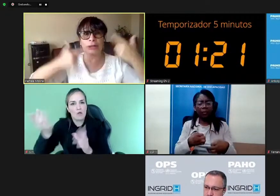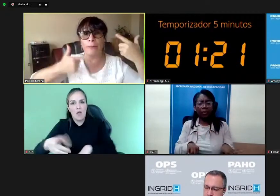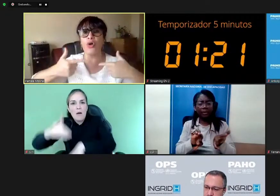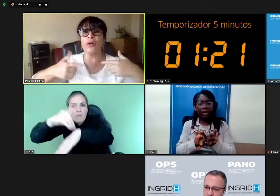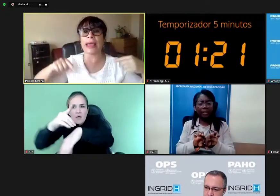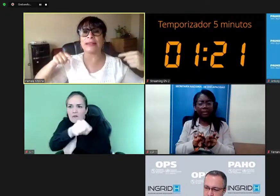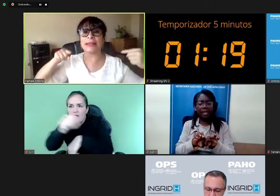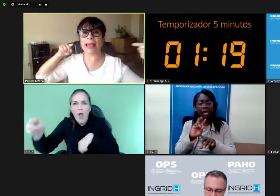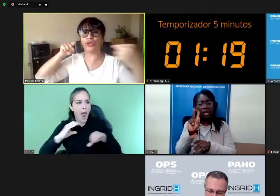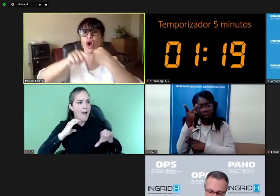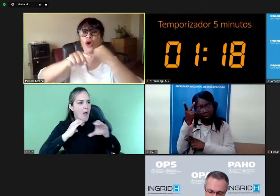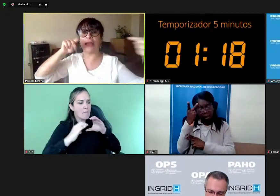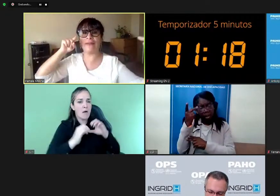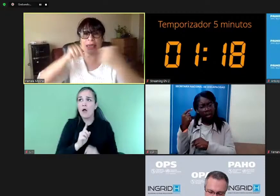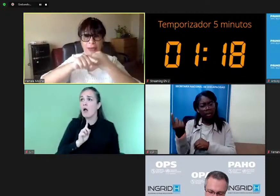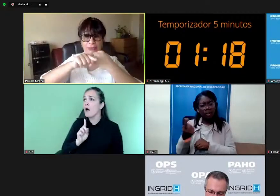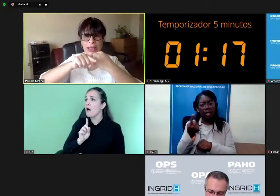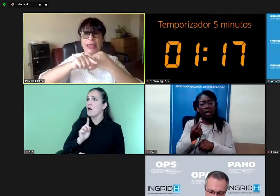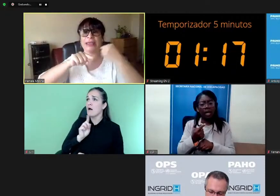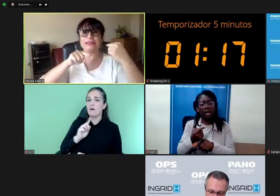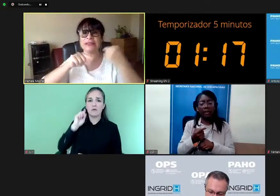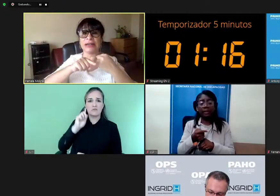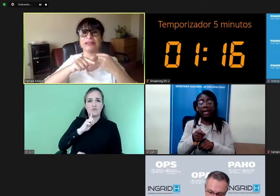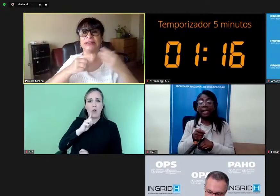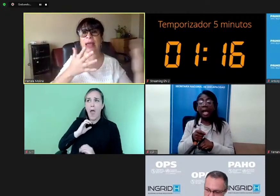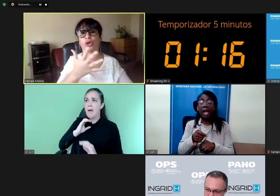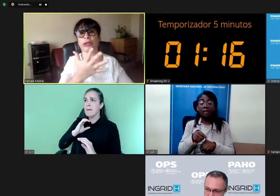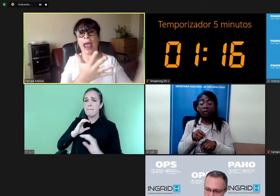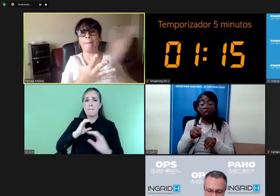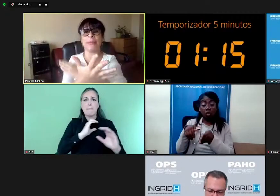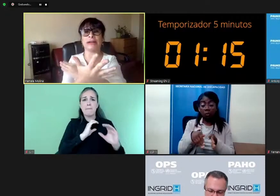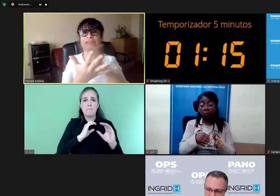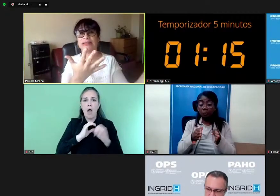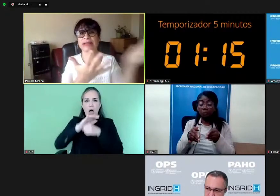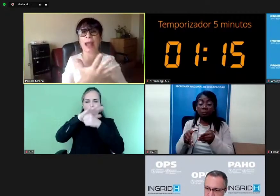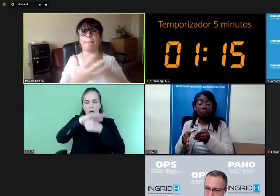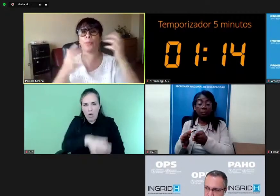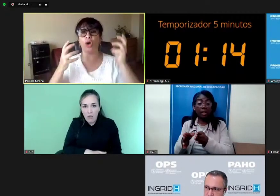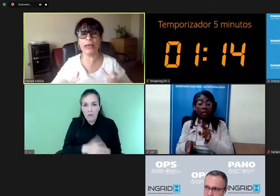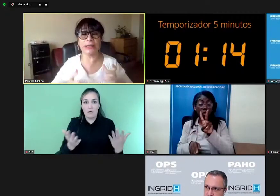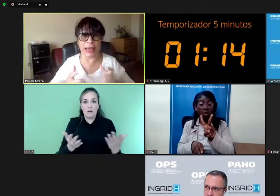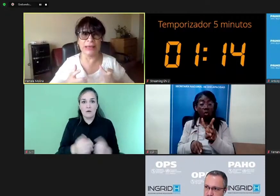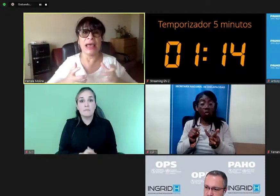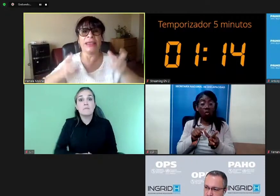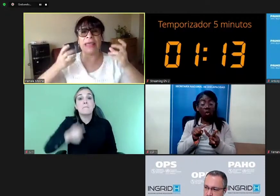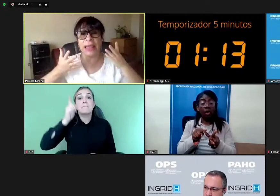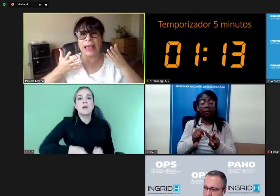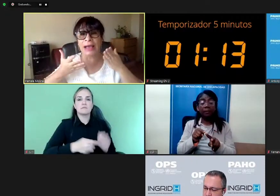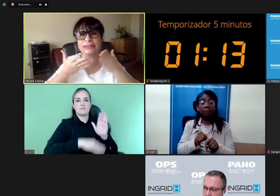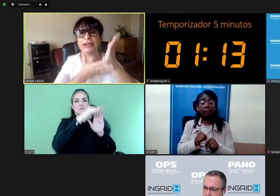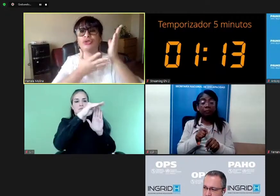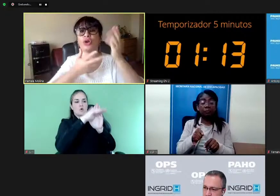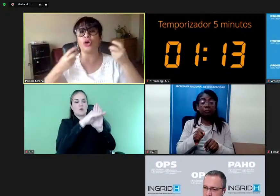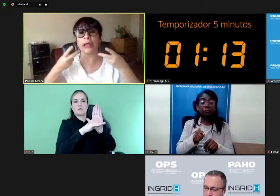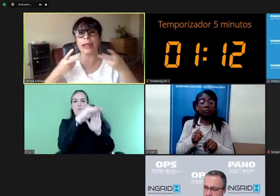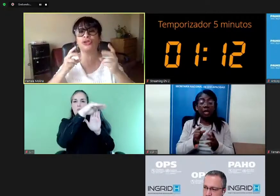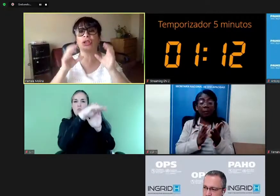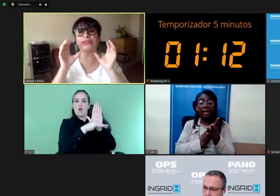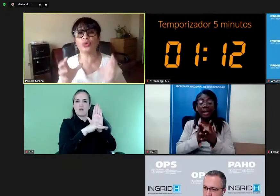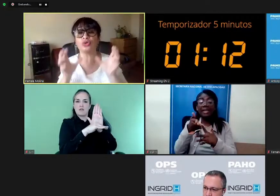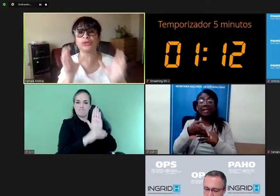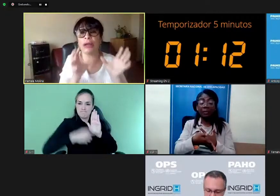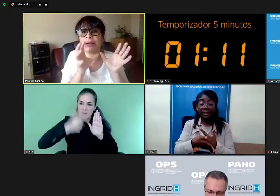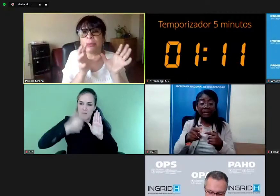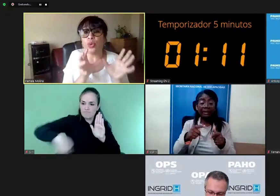it is important for public policies to have have two ways we need to